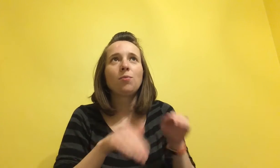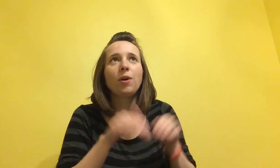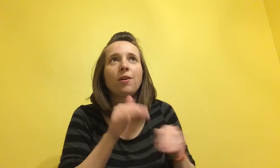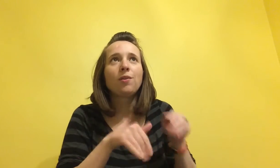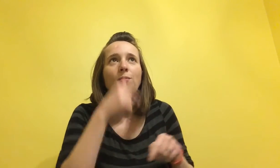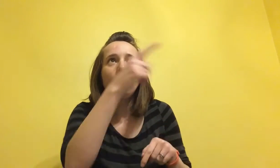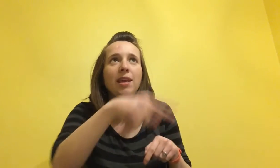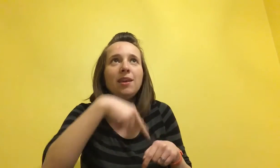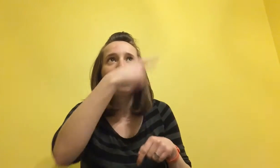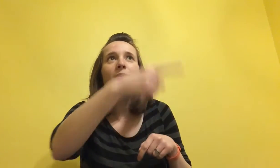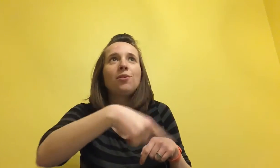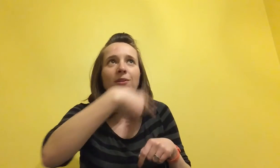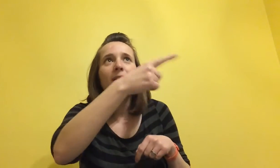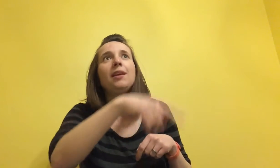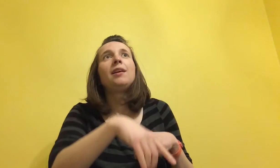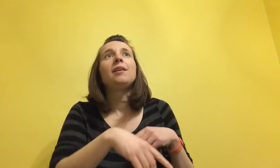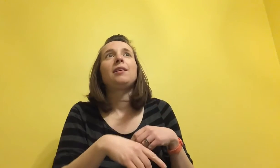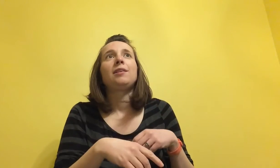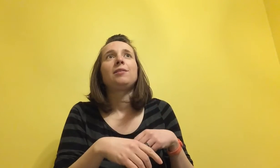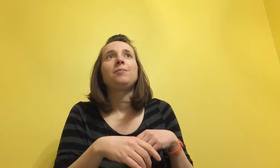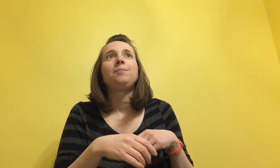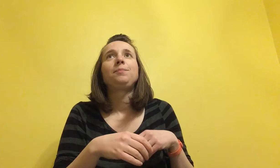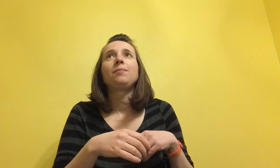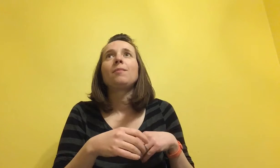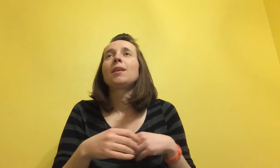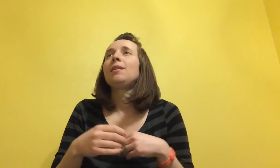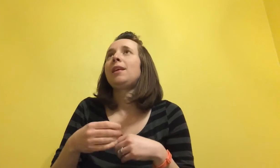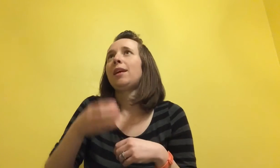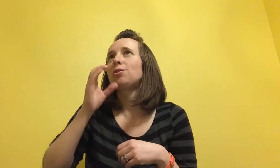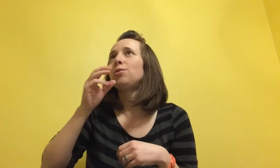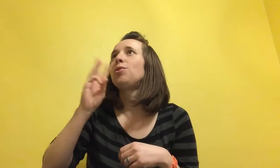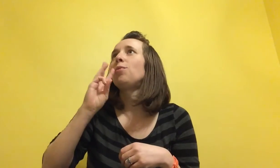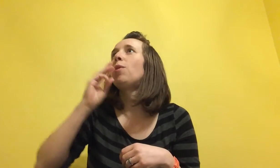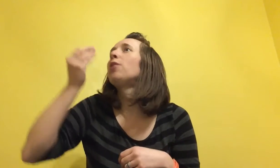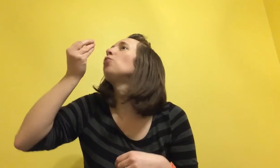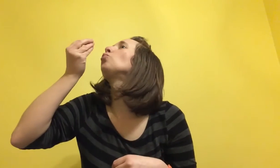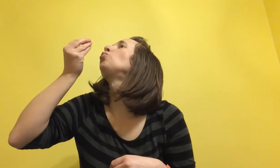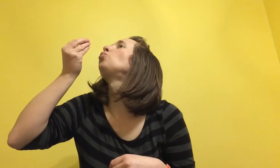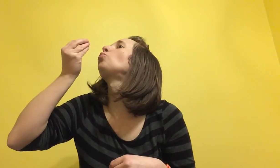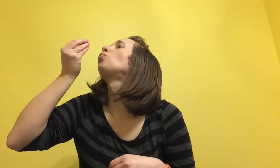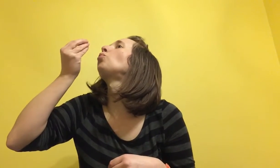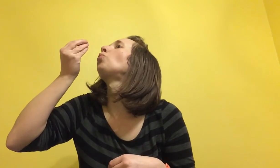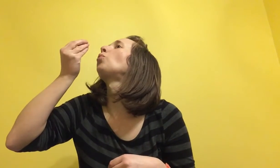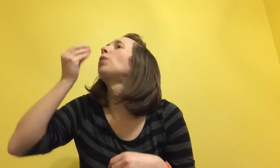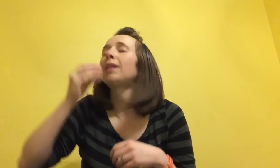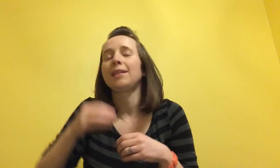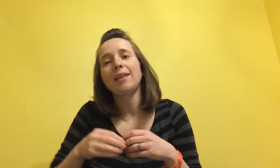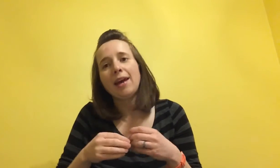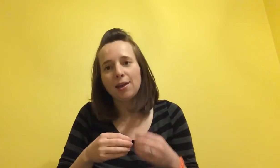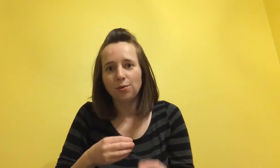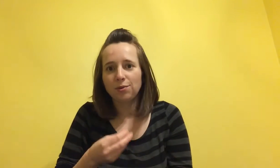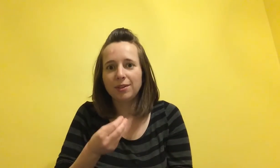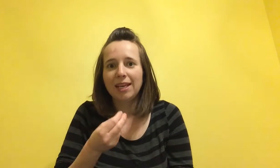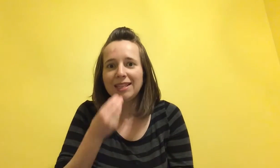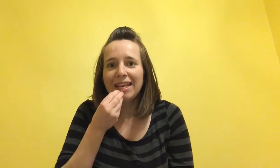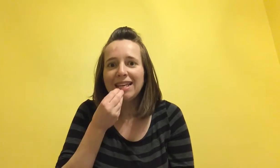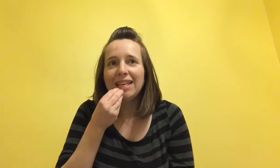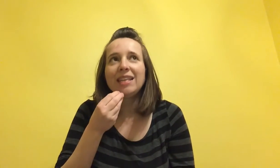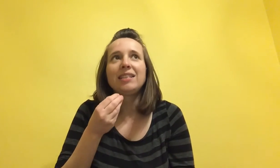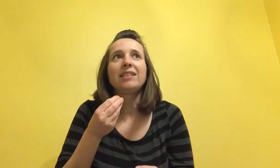run on a wheel, they actually drink water like that, or they eat